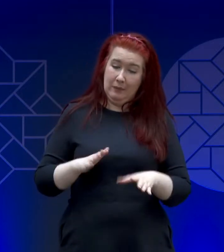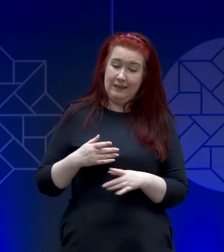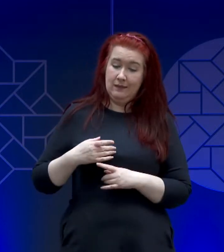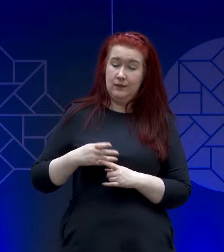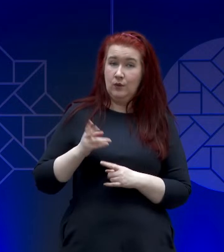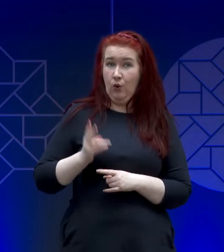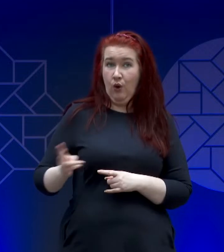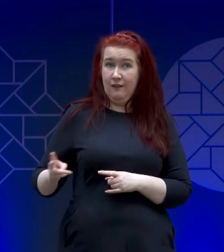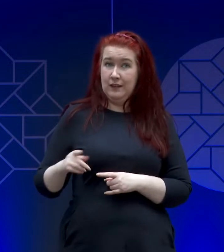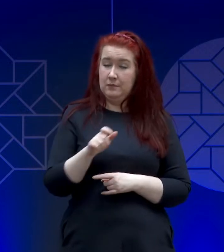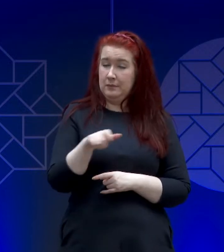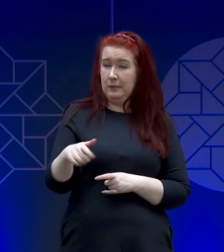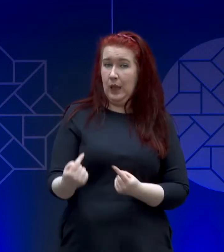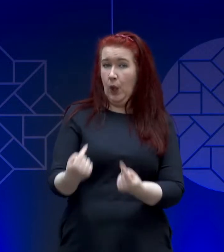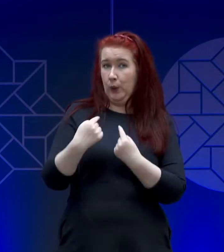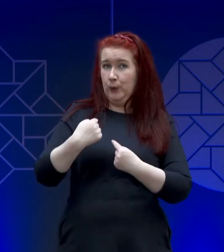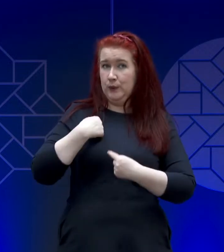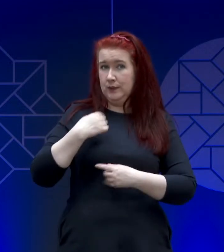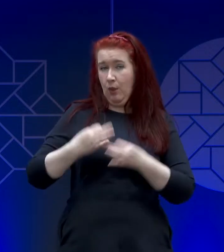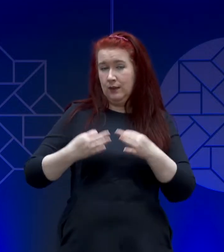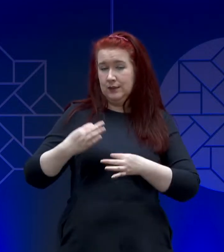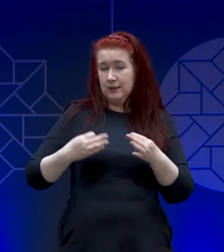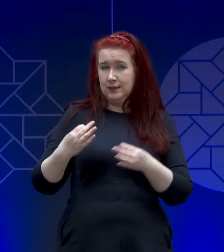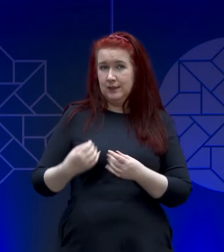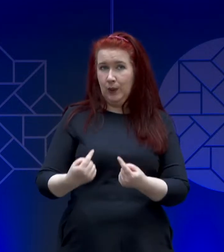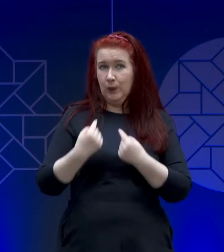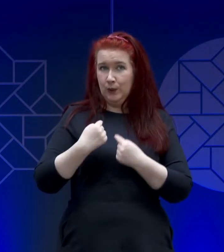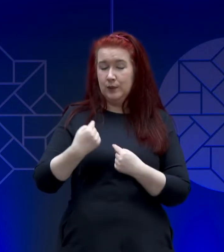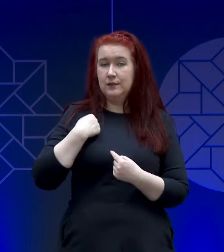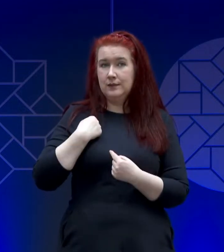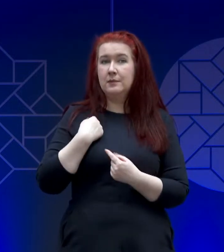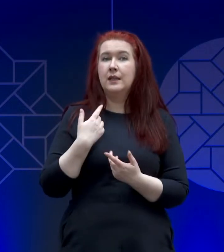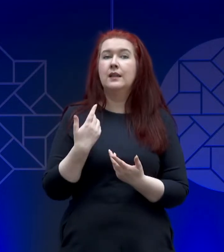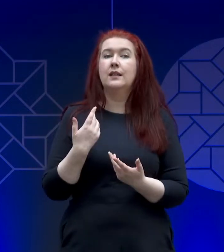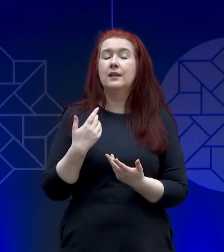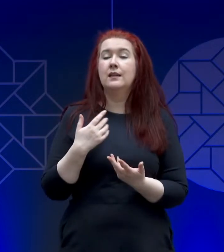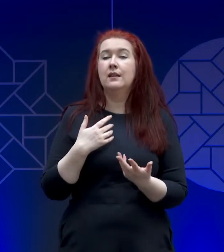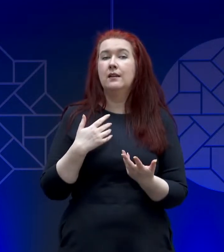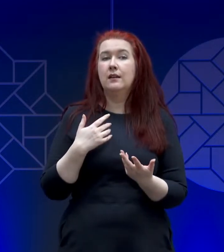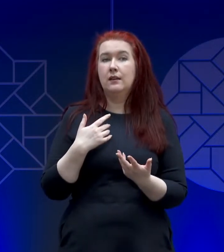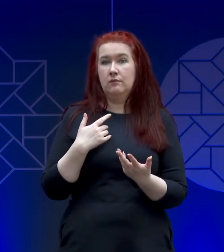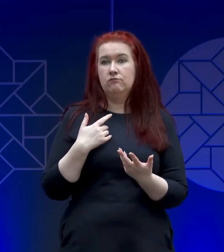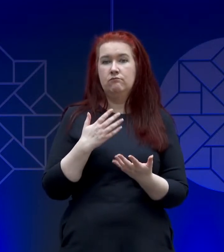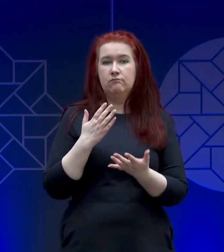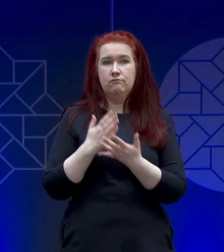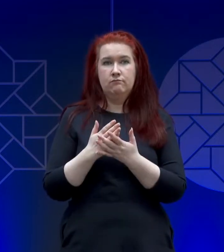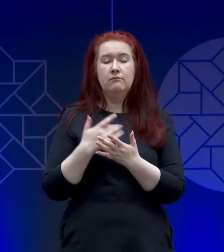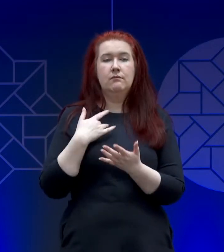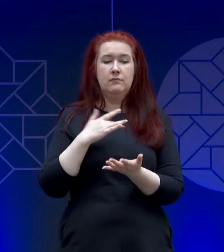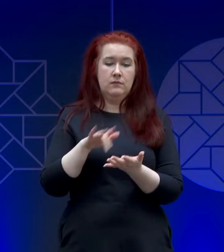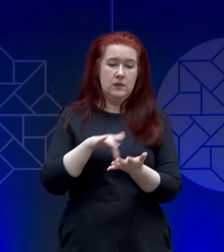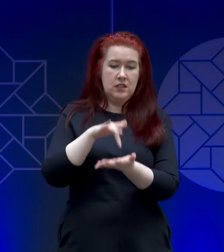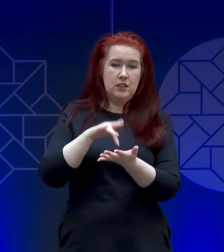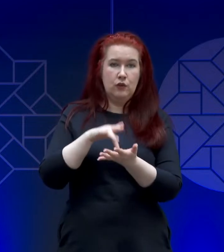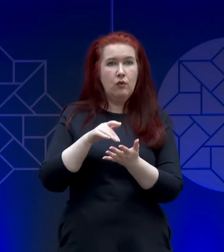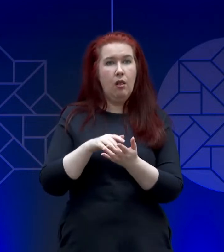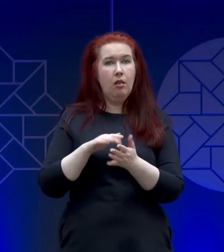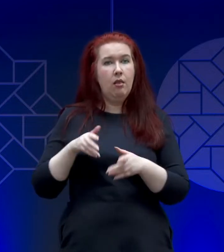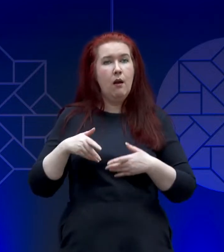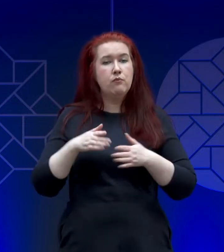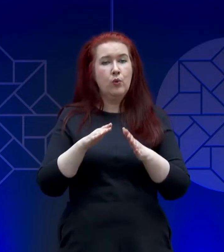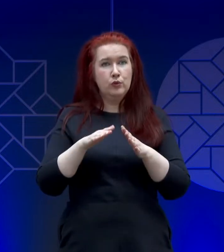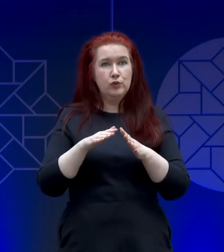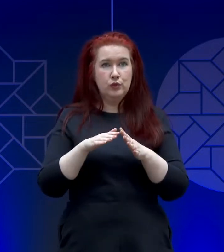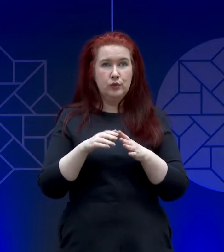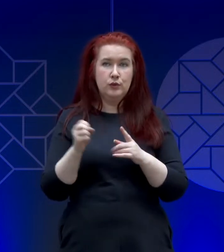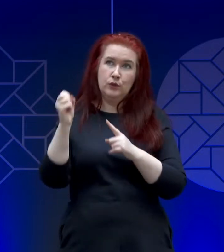frequently accused politically of taking a top-down centralising approach. What